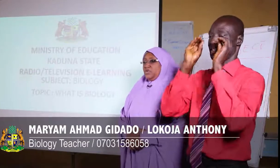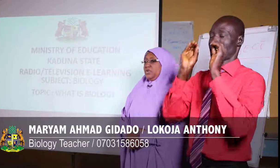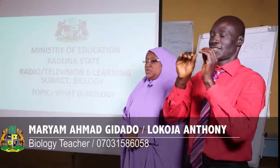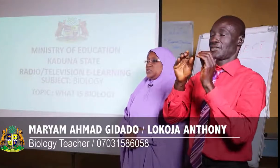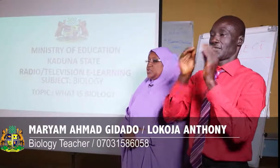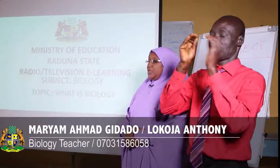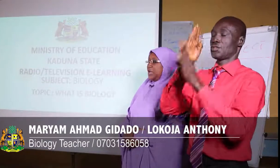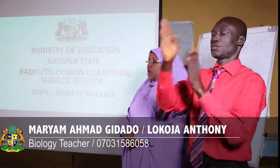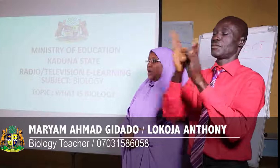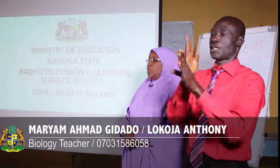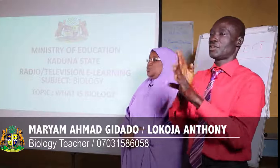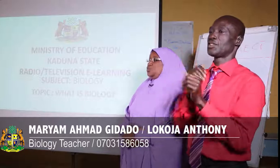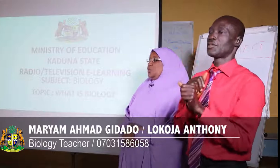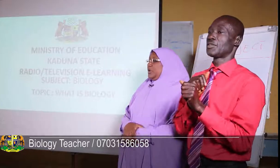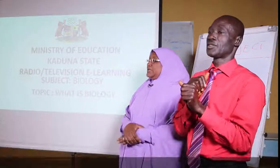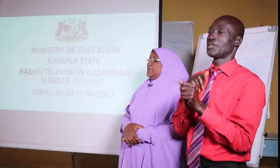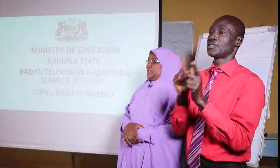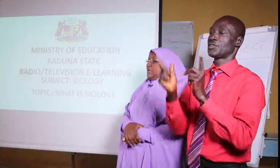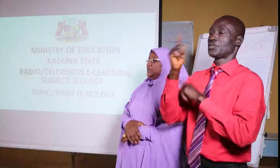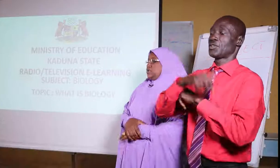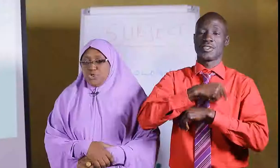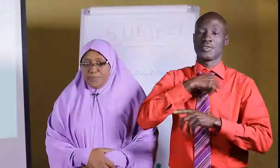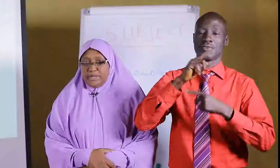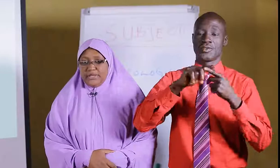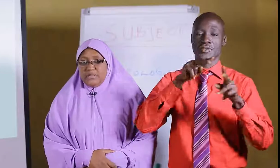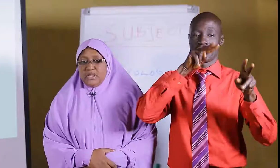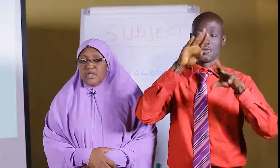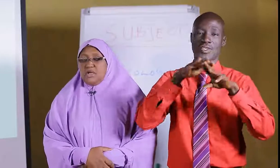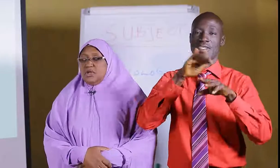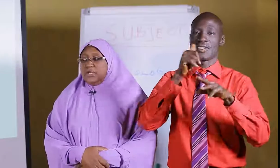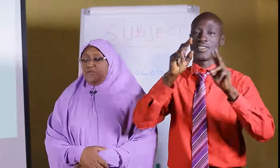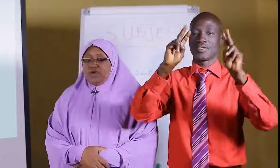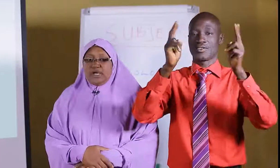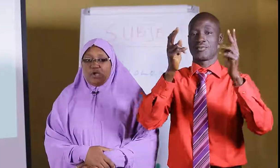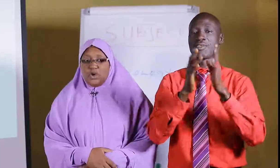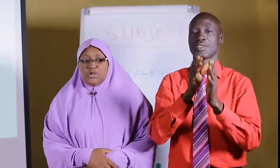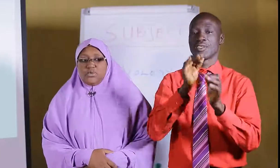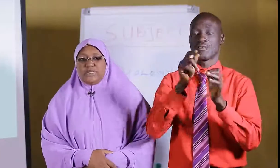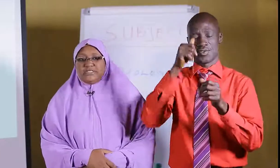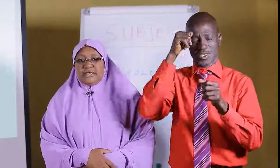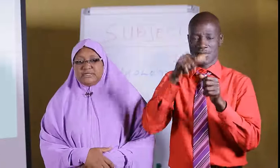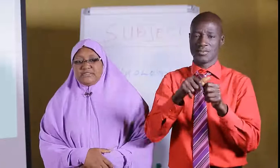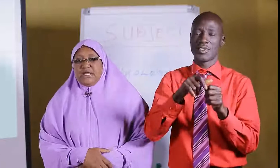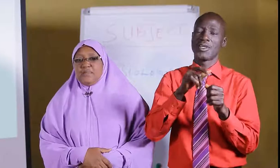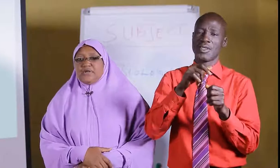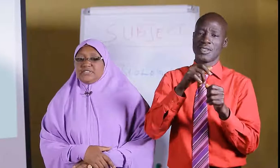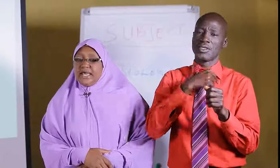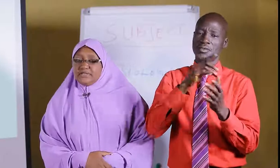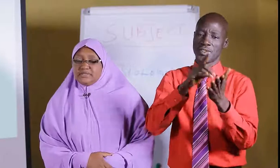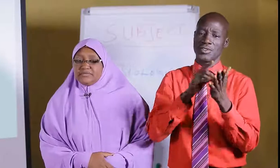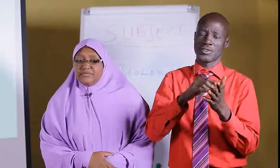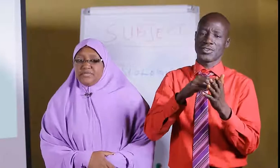Kidado. So today we are going to look at another topic. If you can recall, we discussed